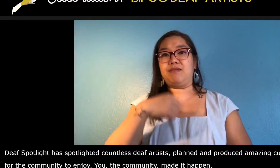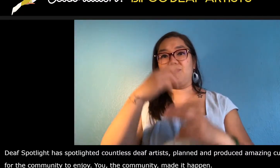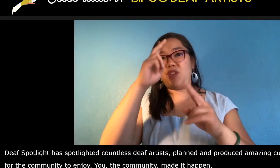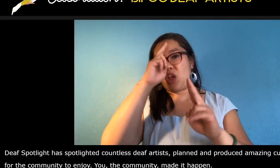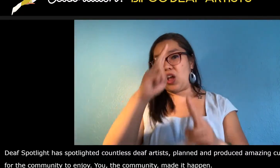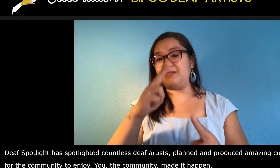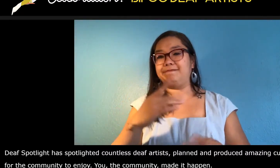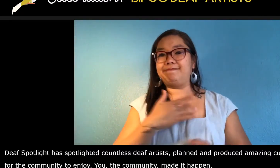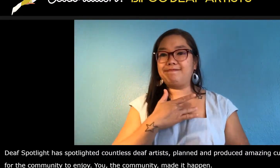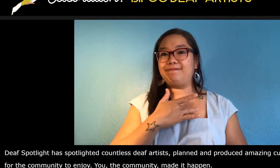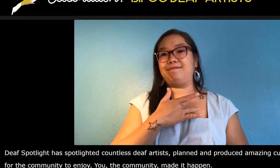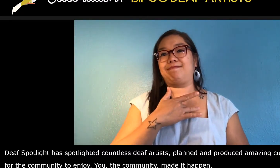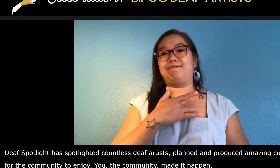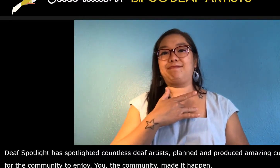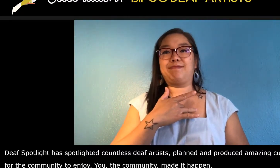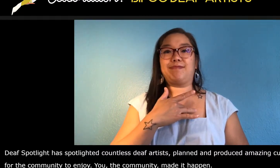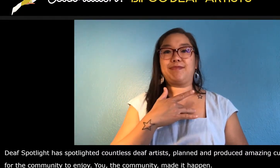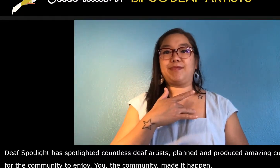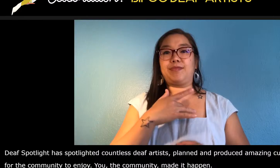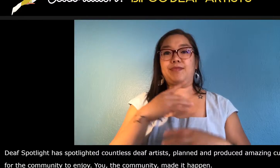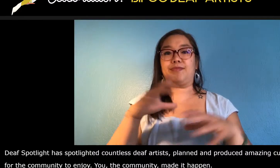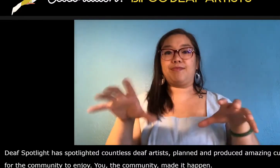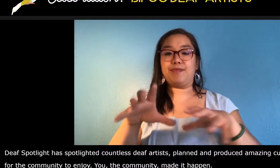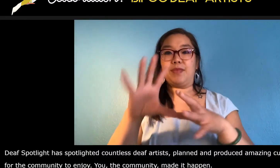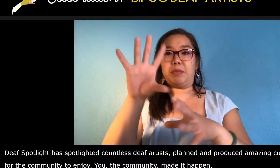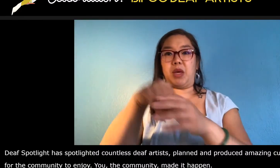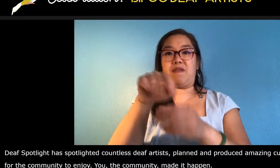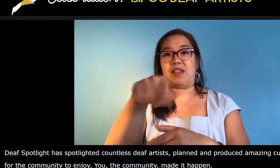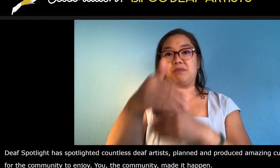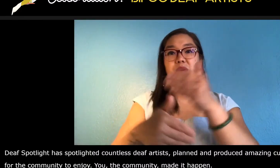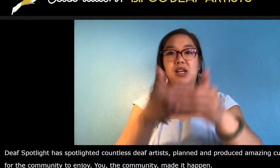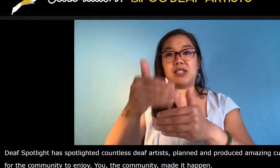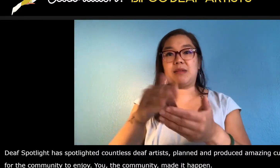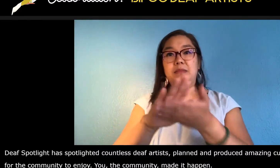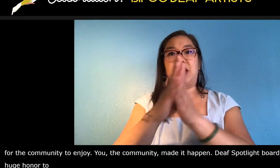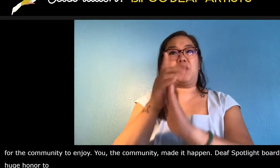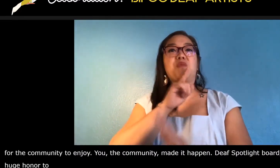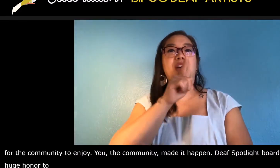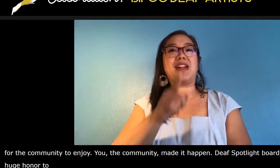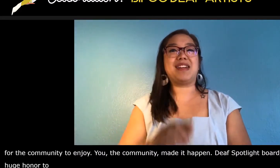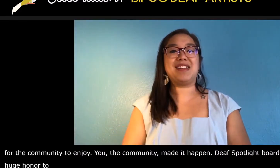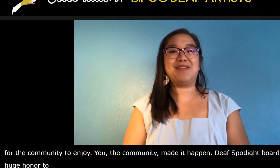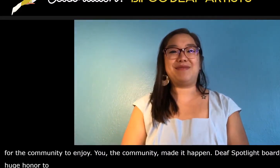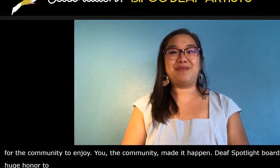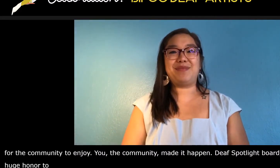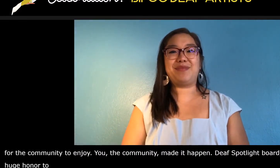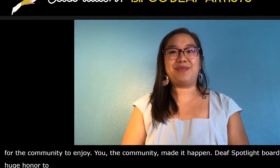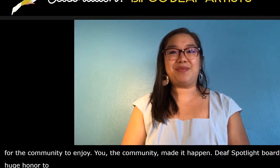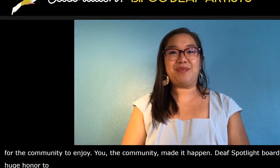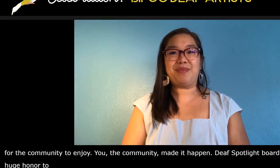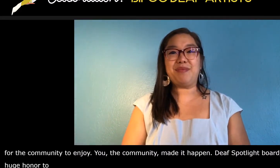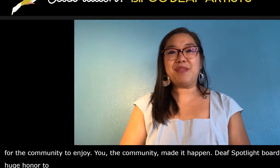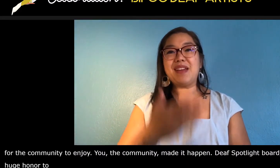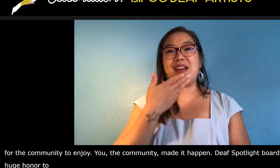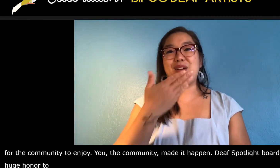Deaf Spotlight Board, committees, and I have the huge honor to bring this vision to reality.